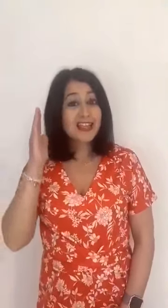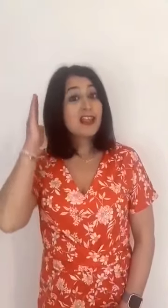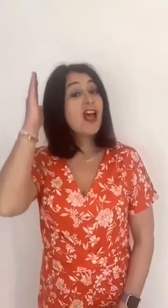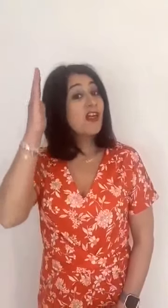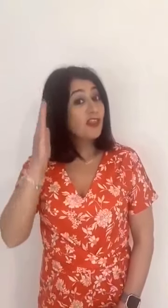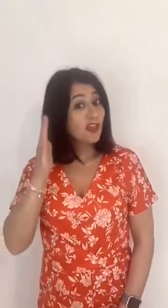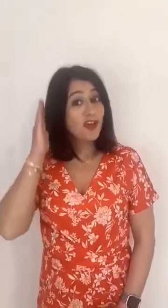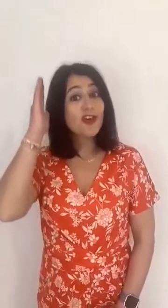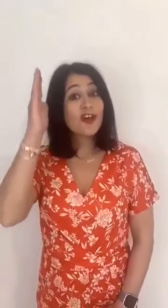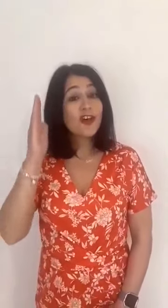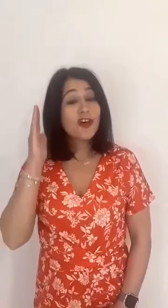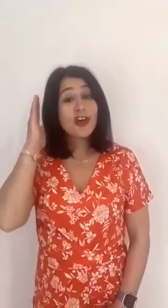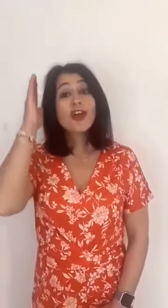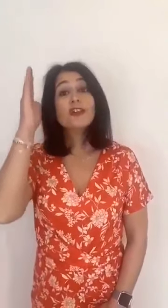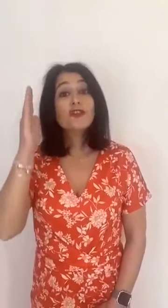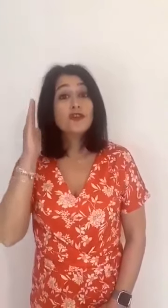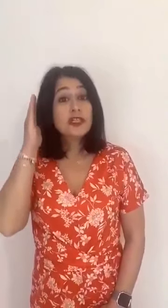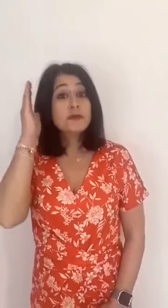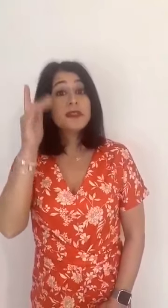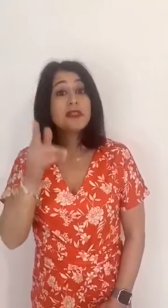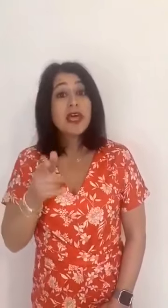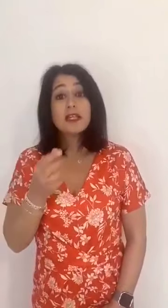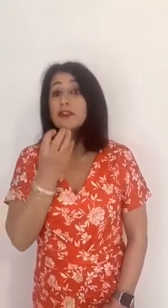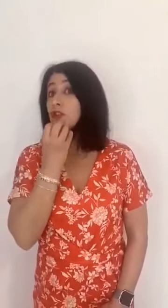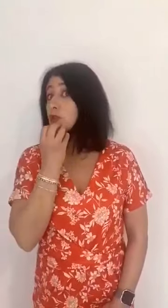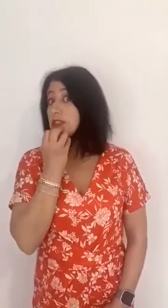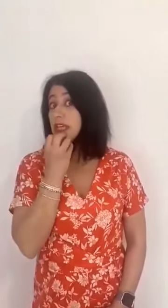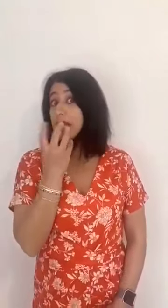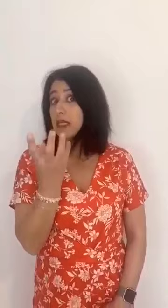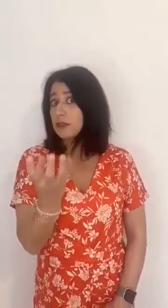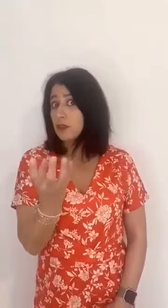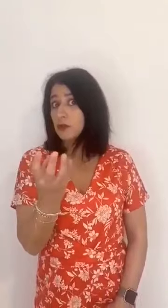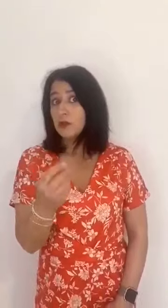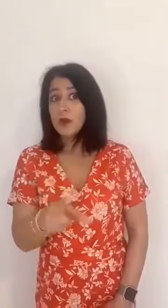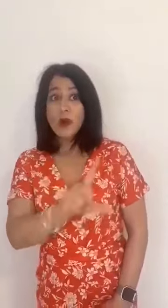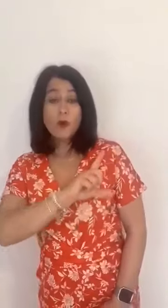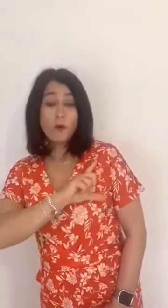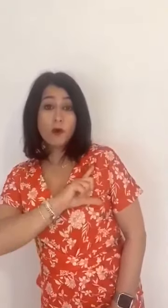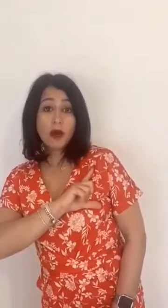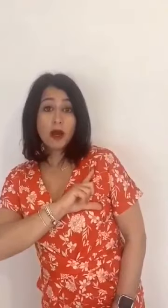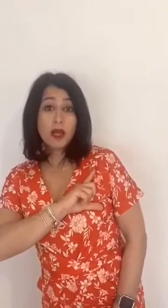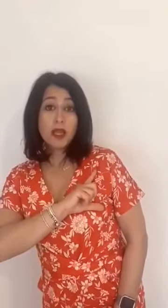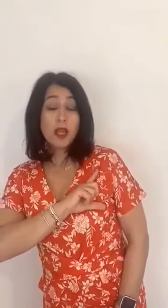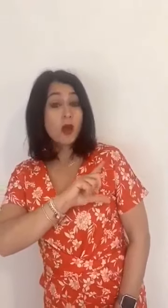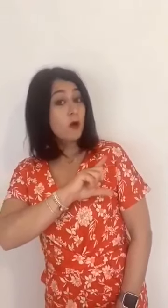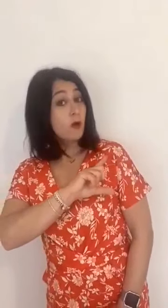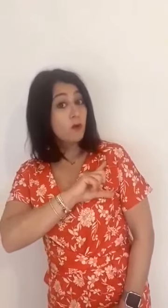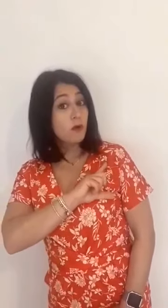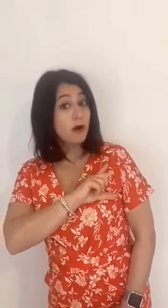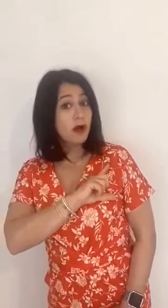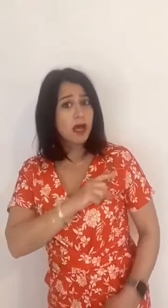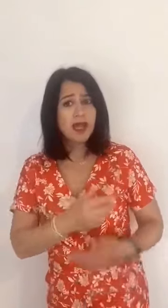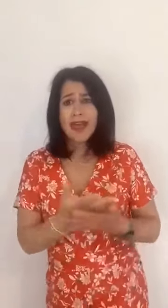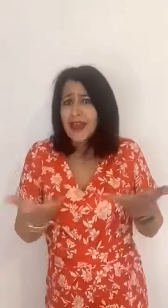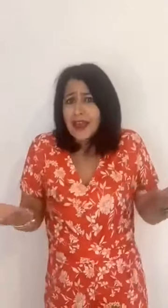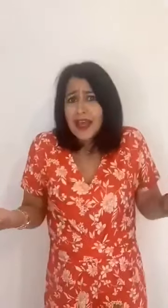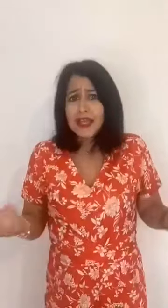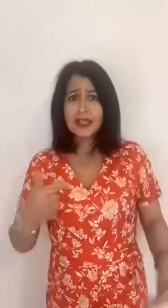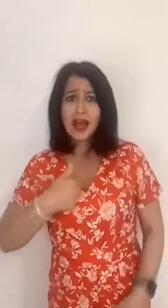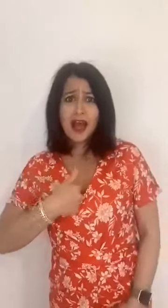the dream that you dare to Why, oh, why can't